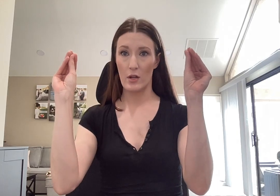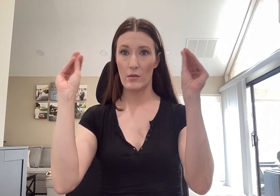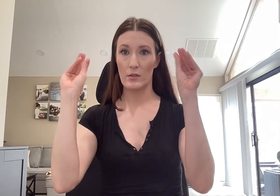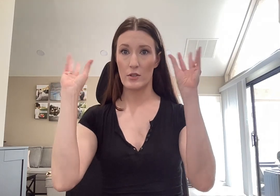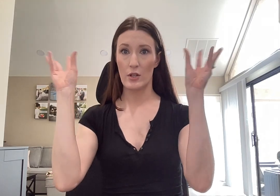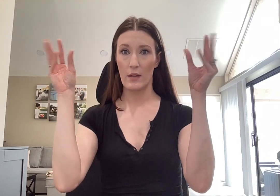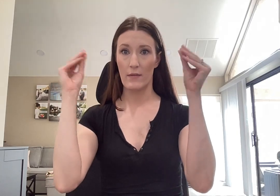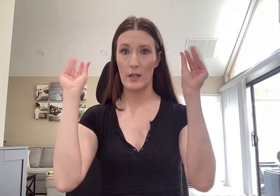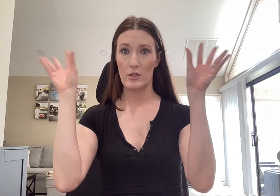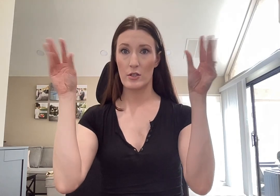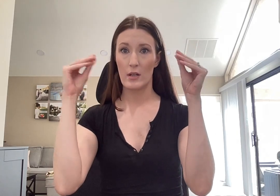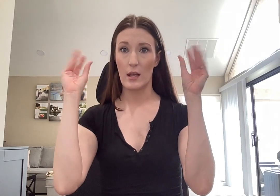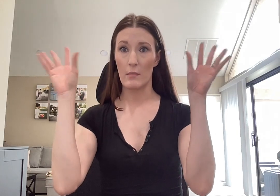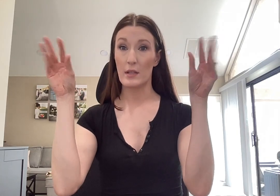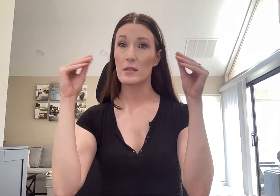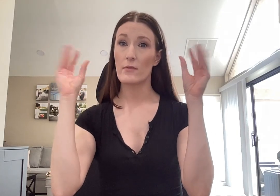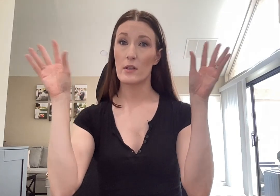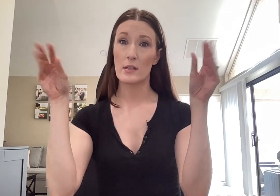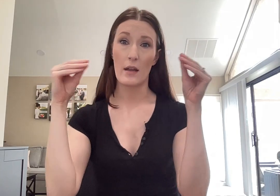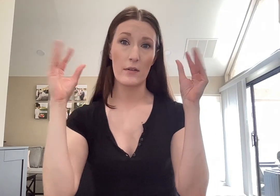squishos, jellyfish. Ambulance for the sirens.